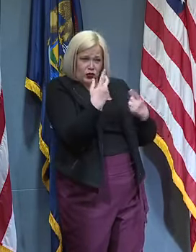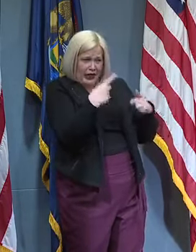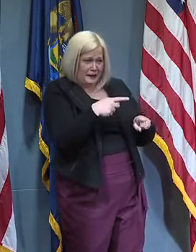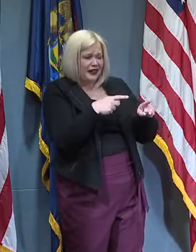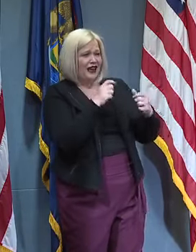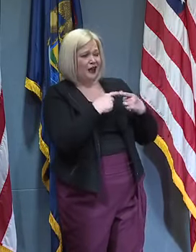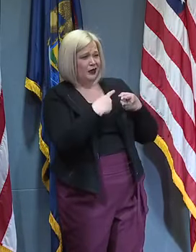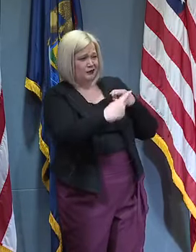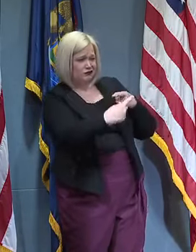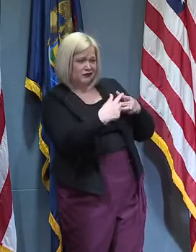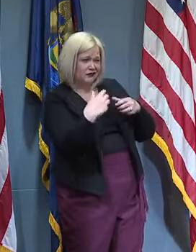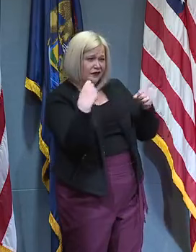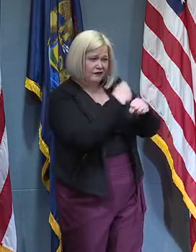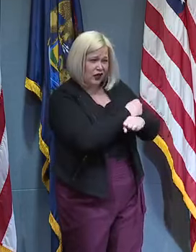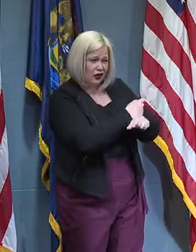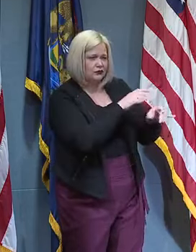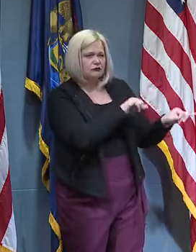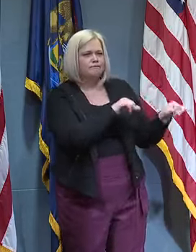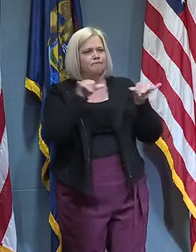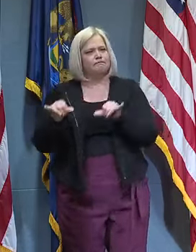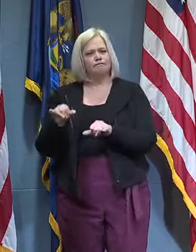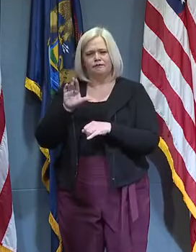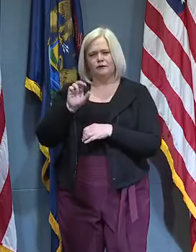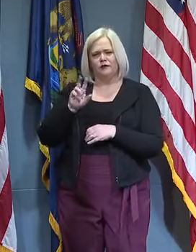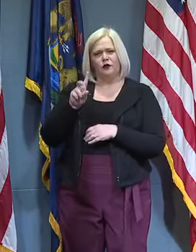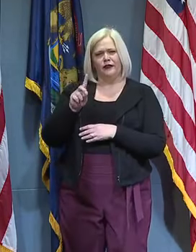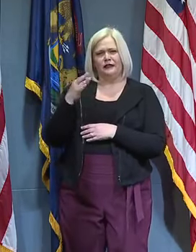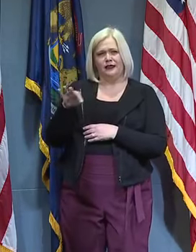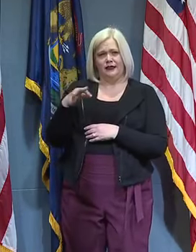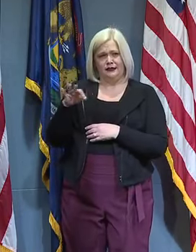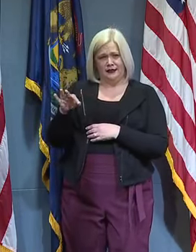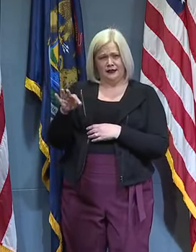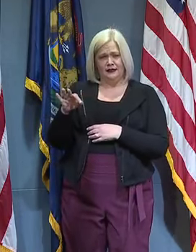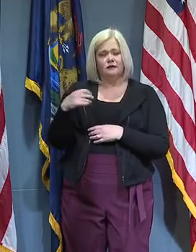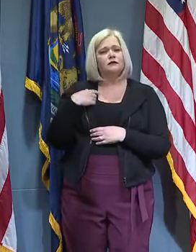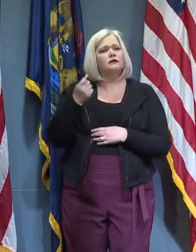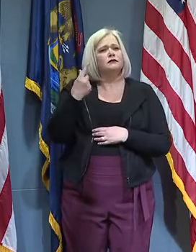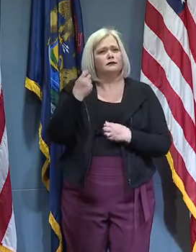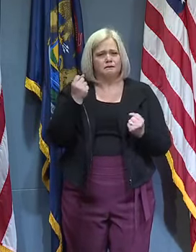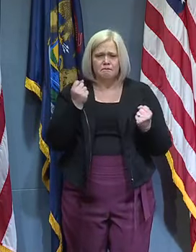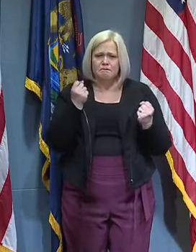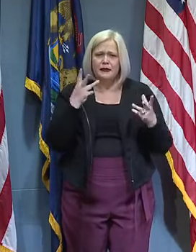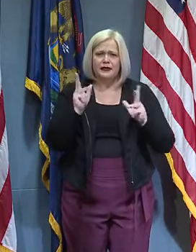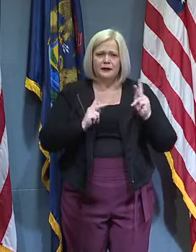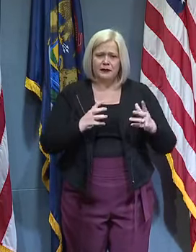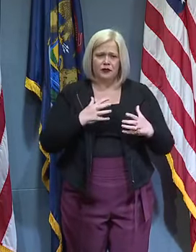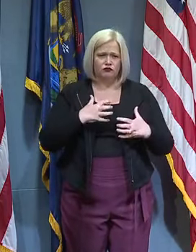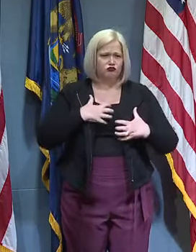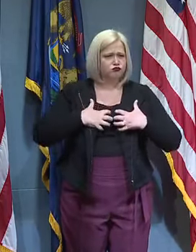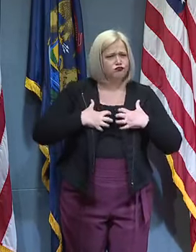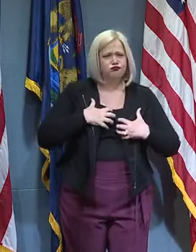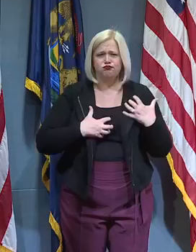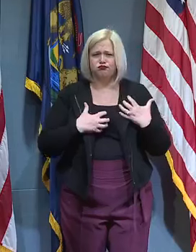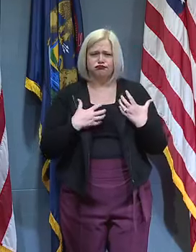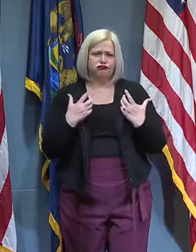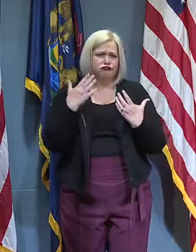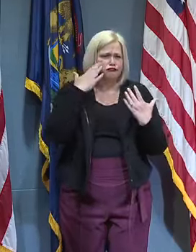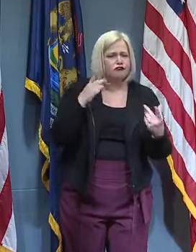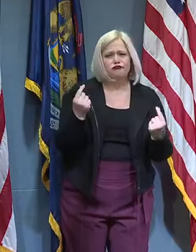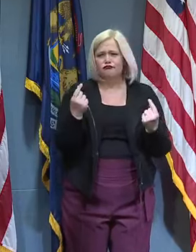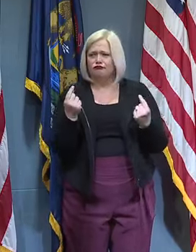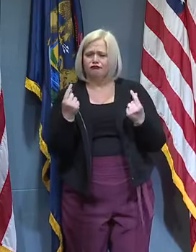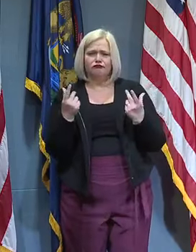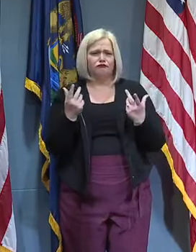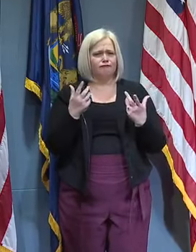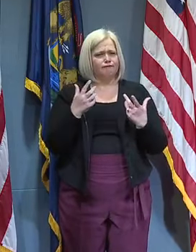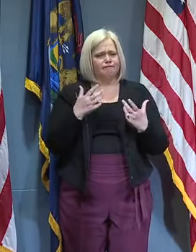enemy, which is COVID-19. I know that some people are angry, and I know many are feeling restless. I know that people are itching